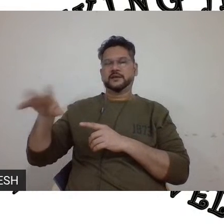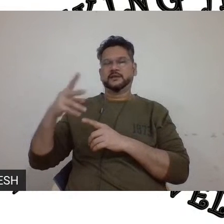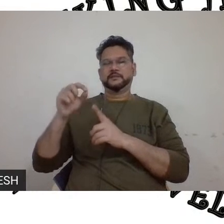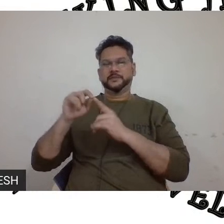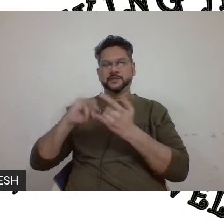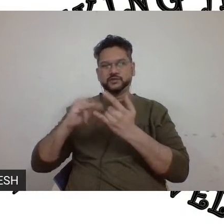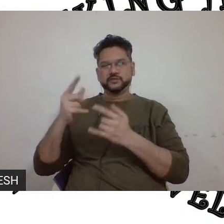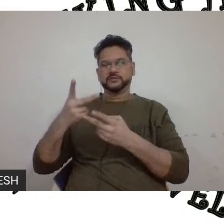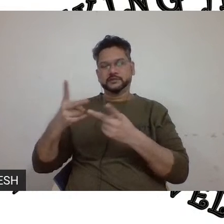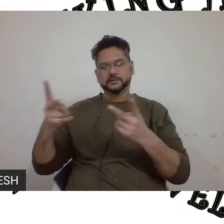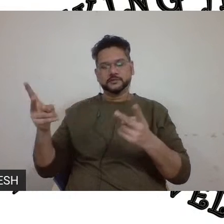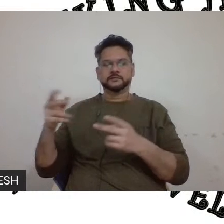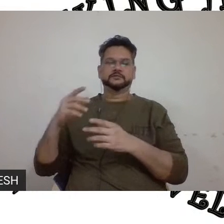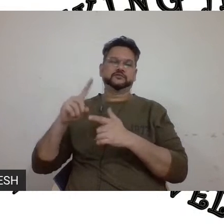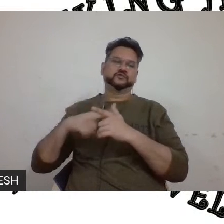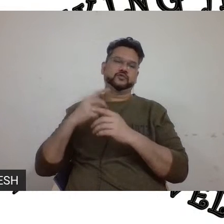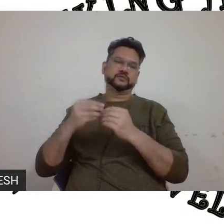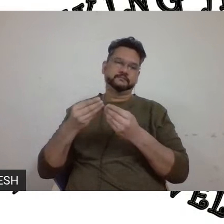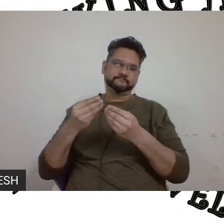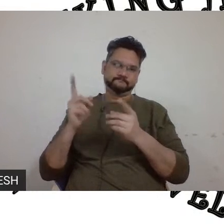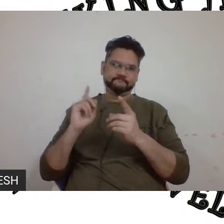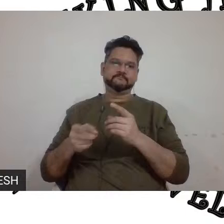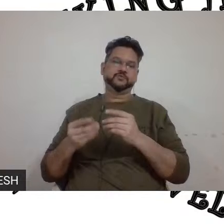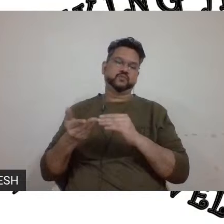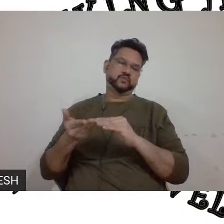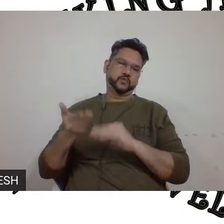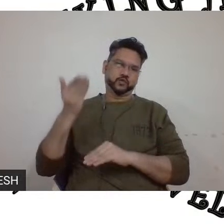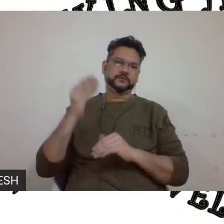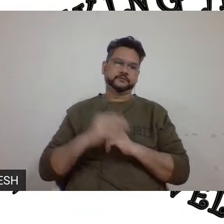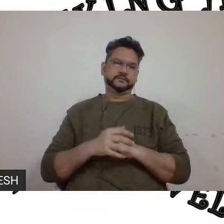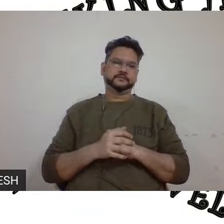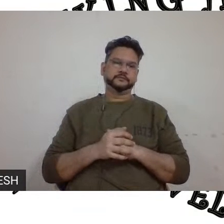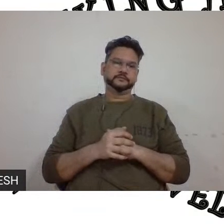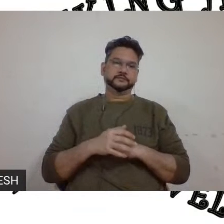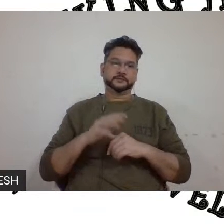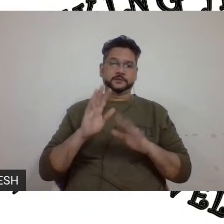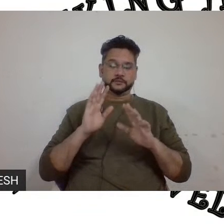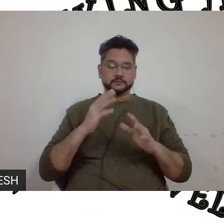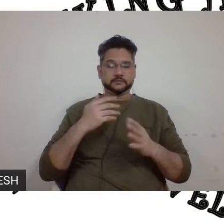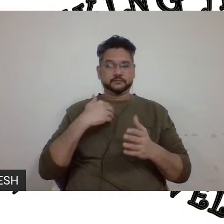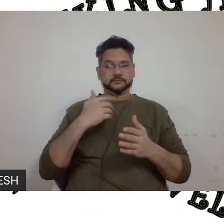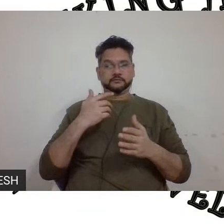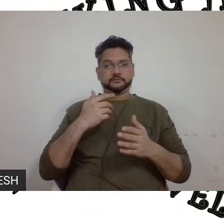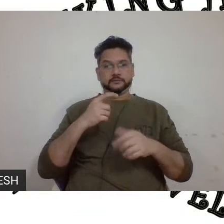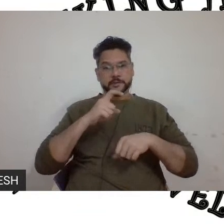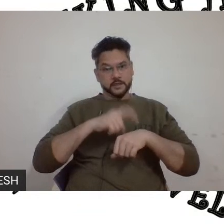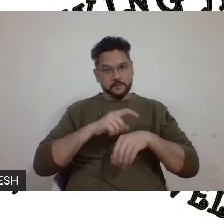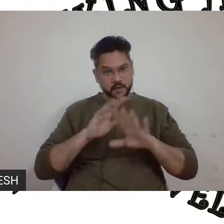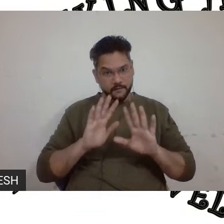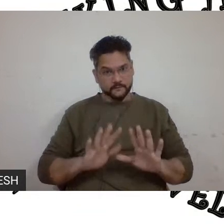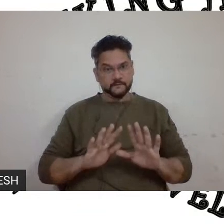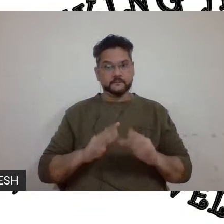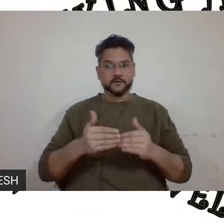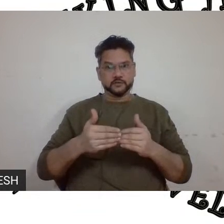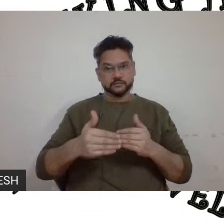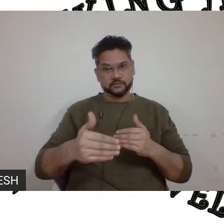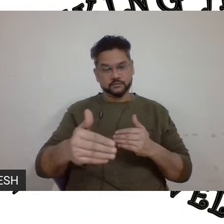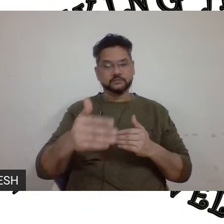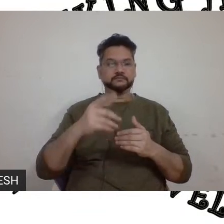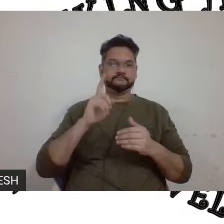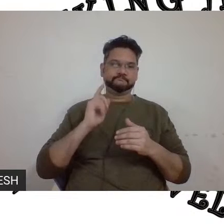There is need, there is time to join hand to keep the voice at the different